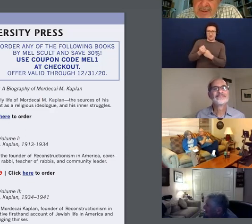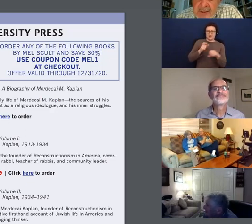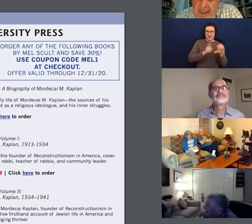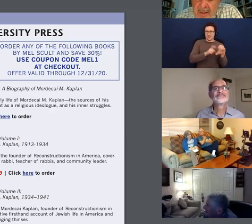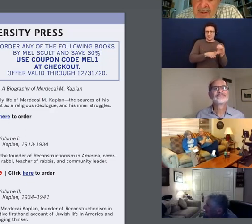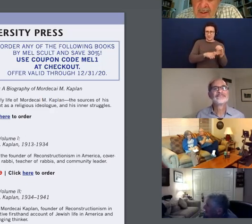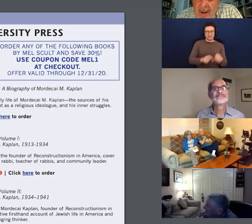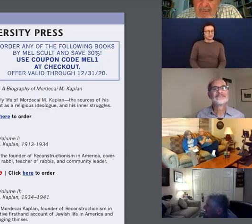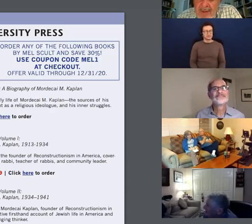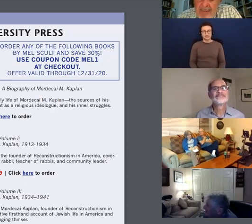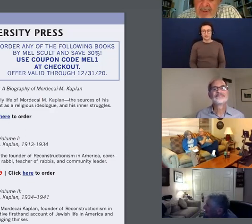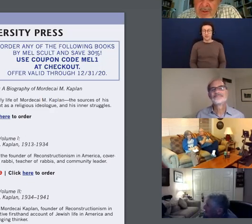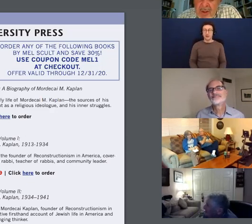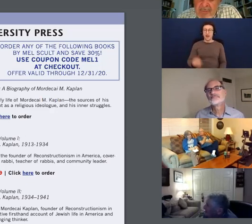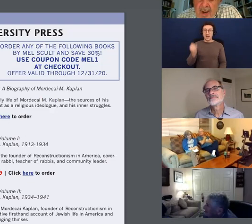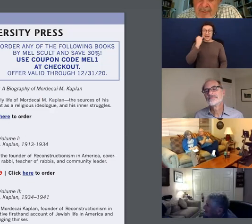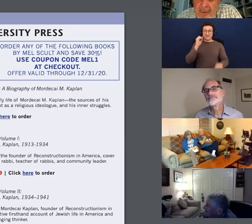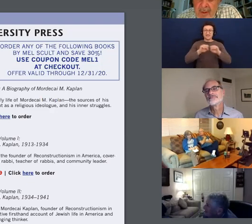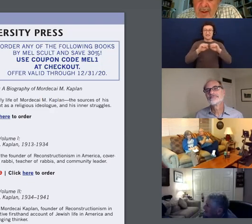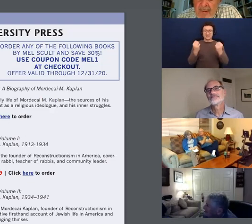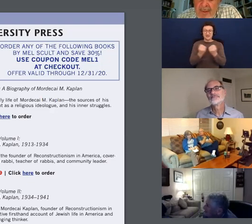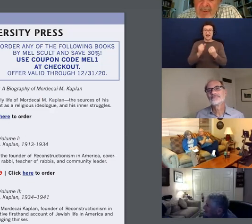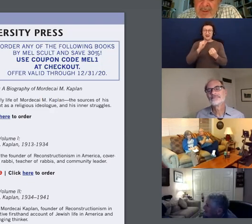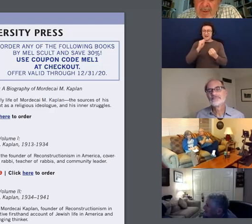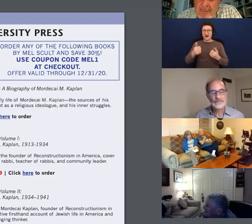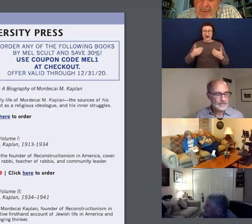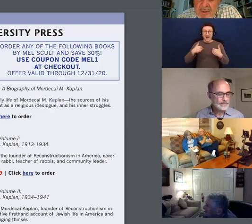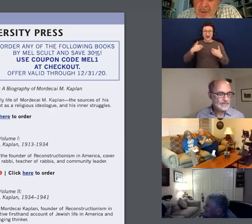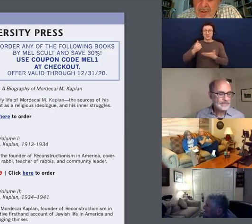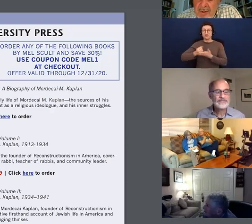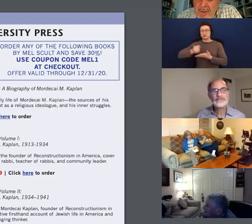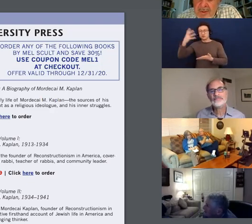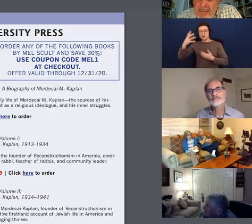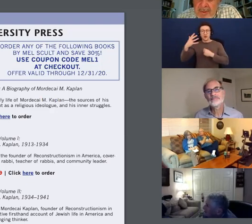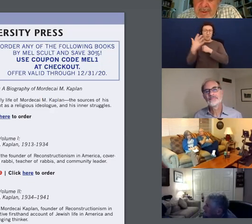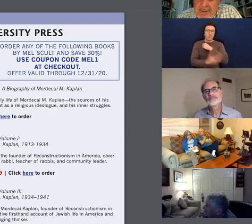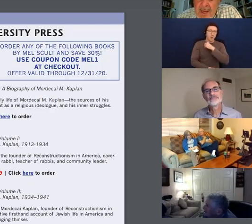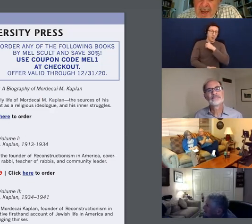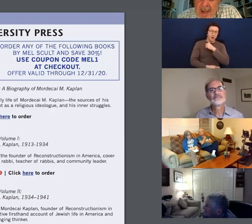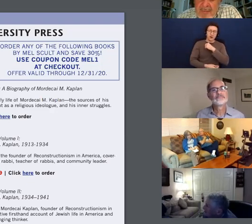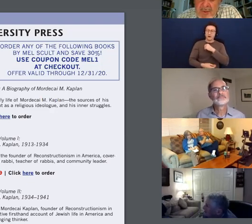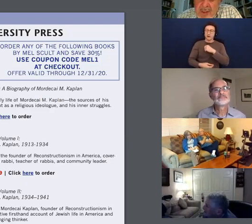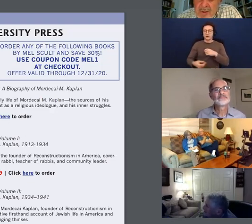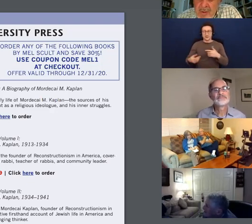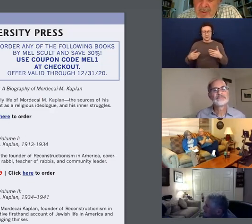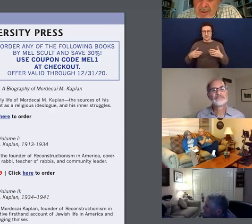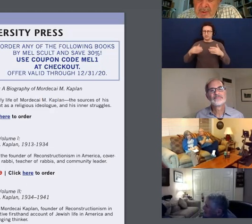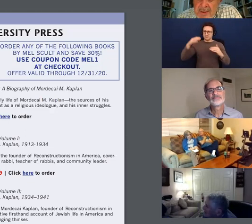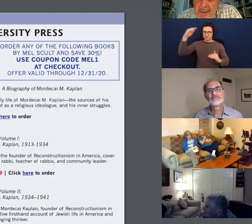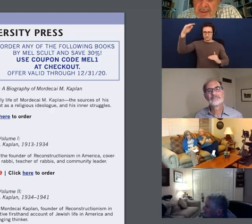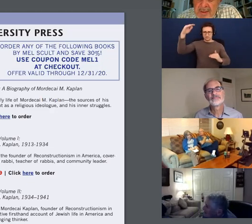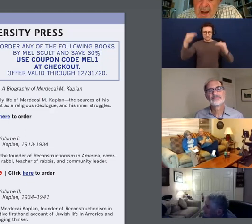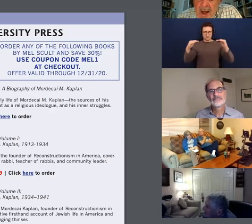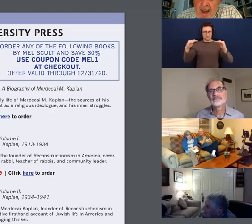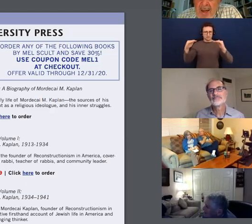classless society, of the abolition of profit, and the principle from each according to his abilities and to each according to